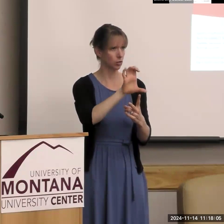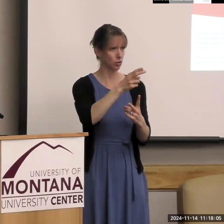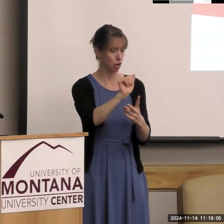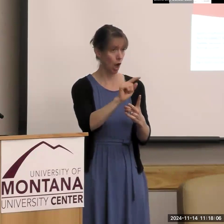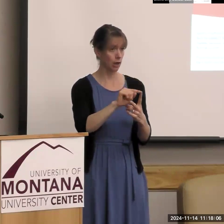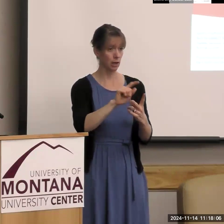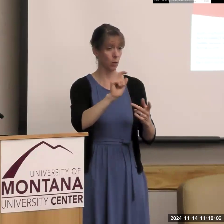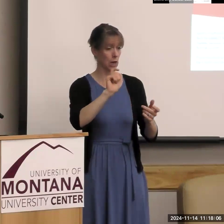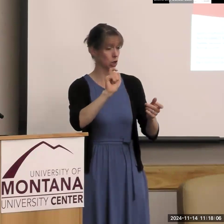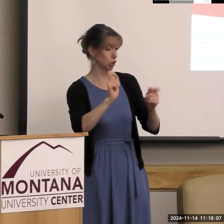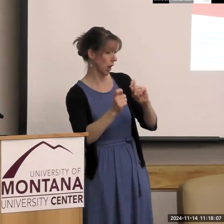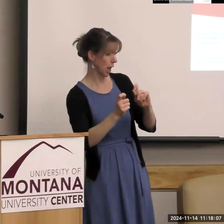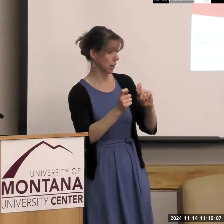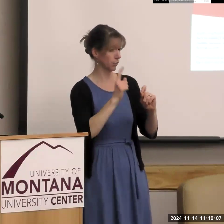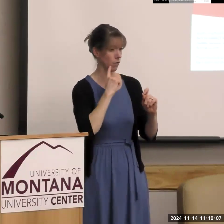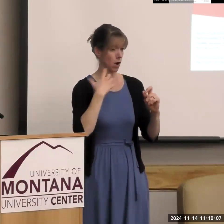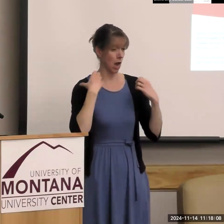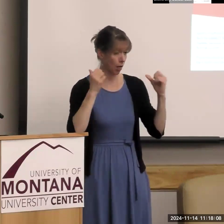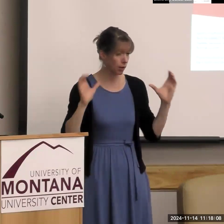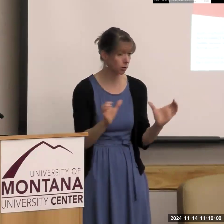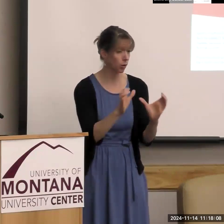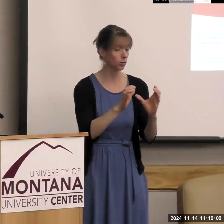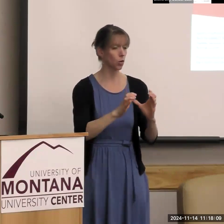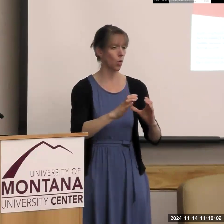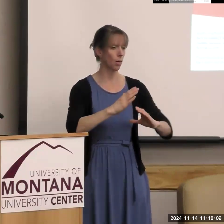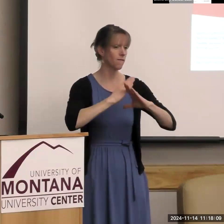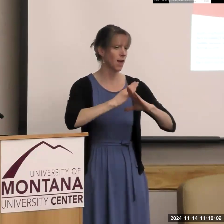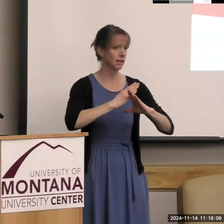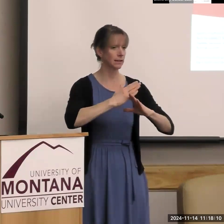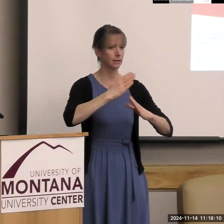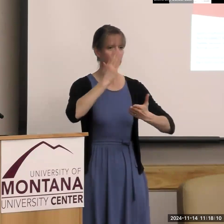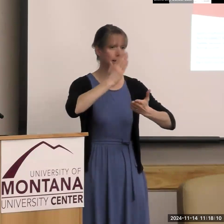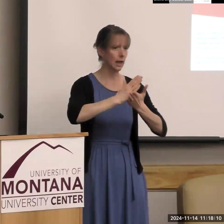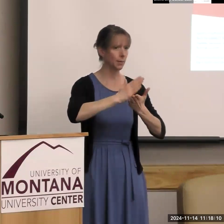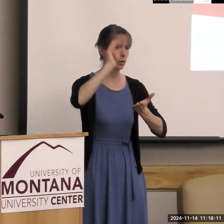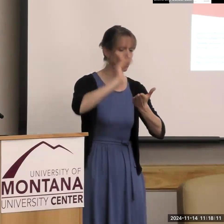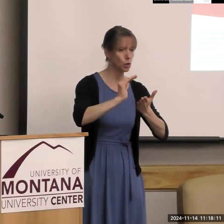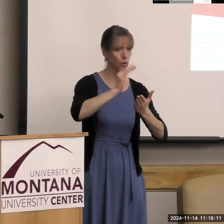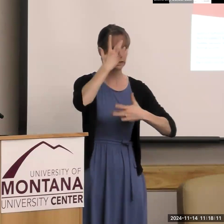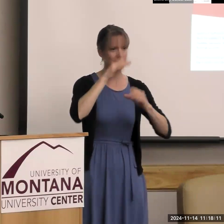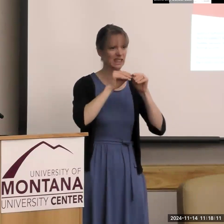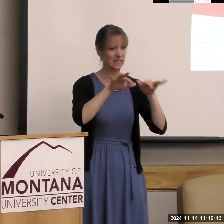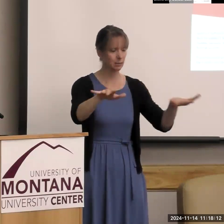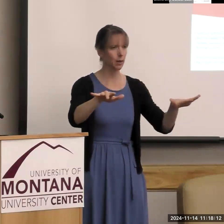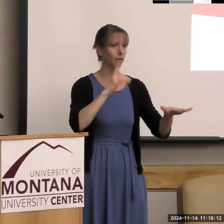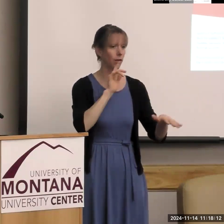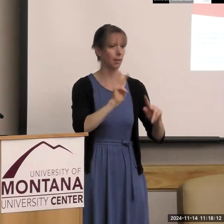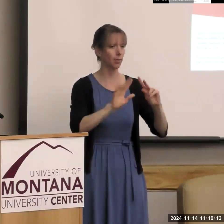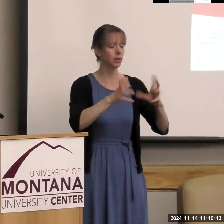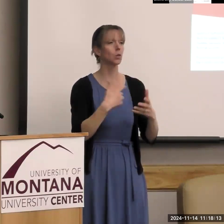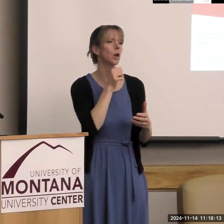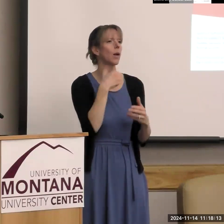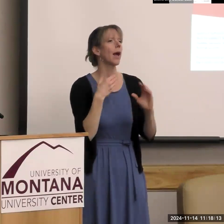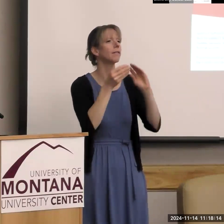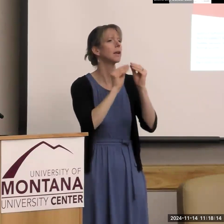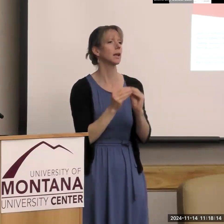terms of our health promotion or disease prevention efforts with regard to that population. If we don't have data, I mean, that's why we start